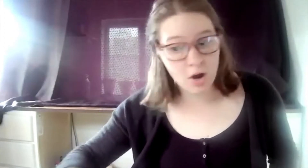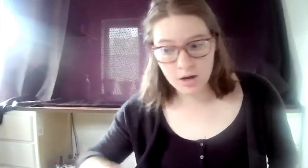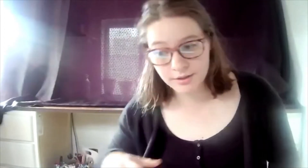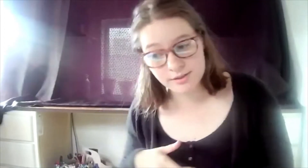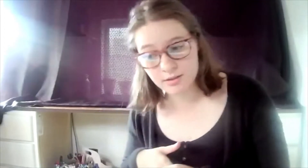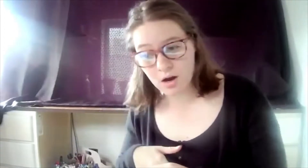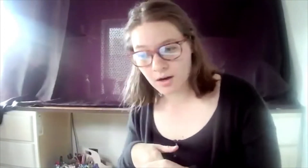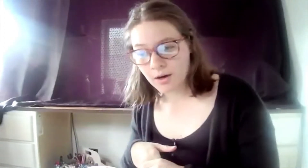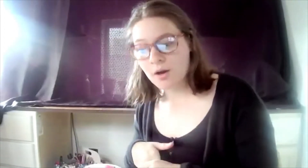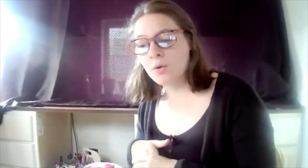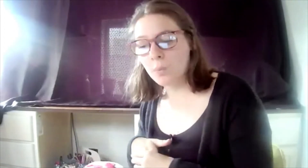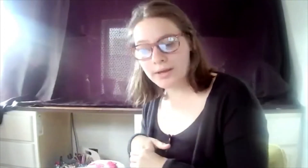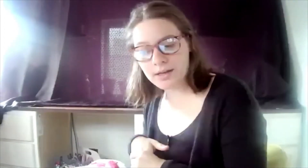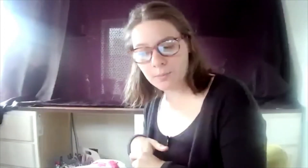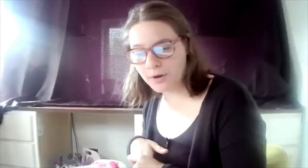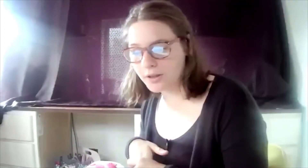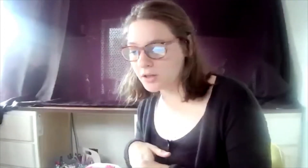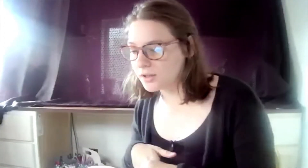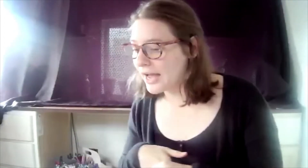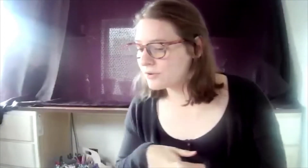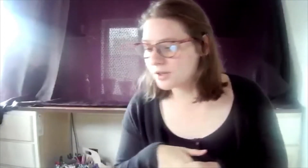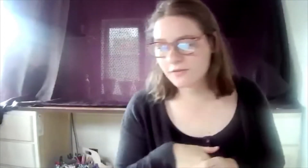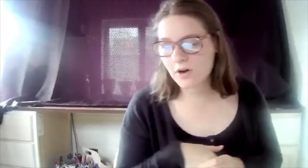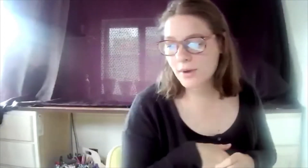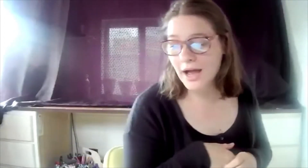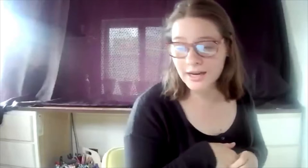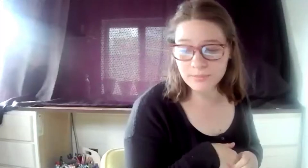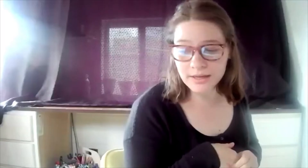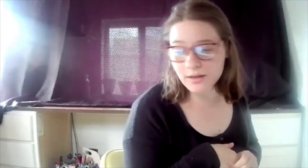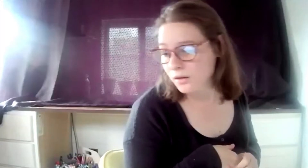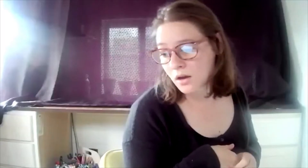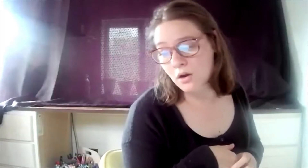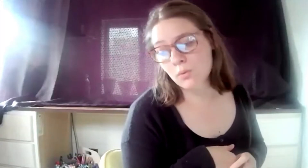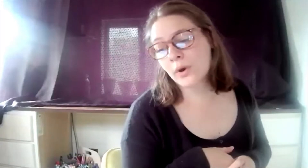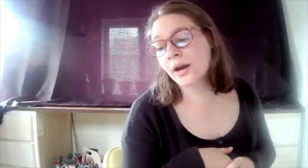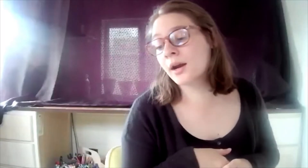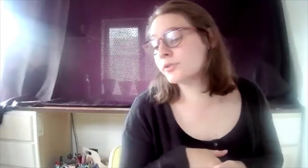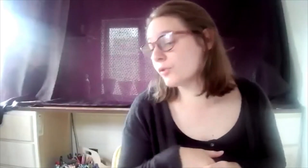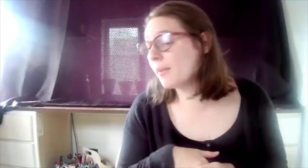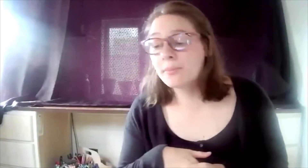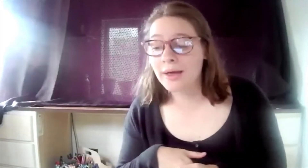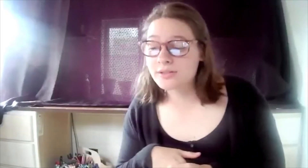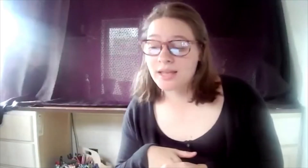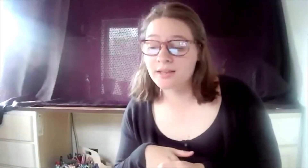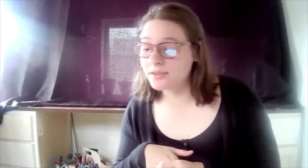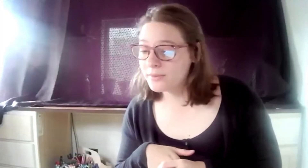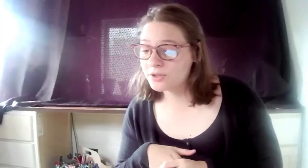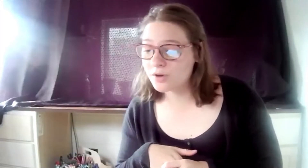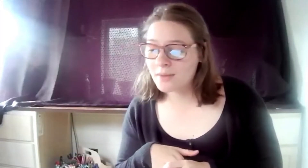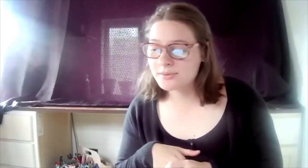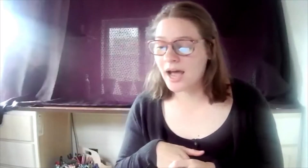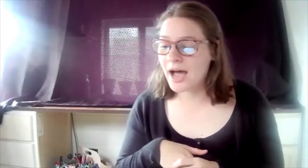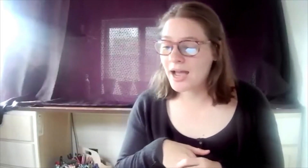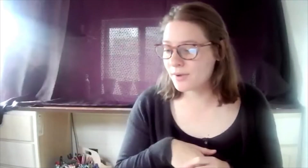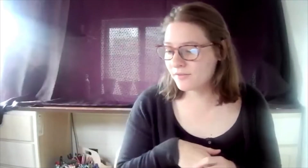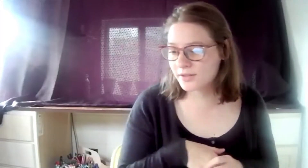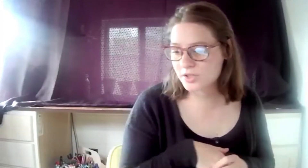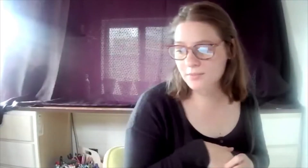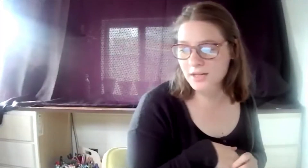upon a star, wake up where the clouds are far behind me, where trouble melts like lemon drops, high above the chimney